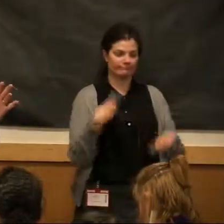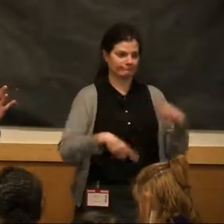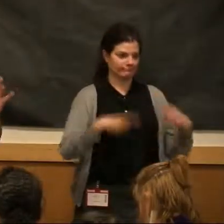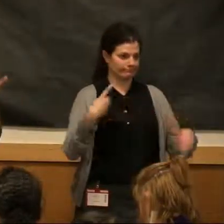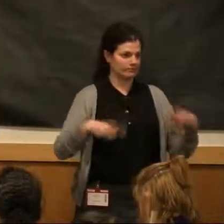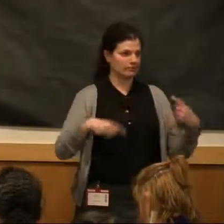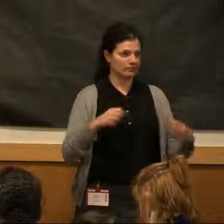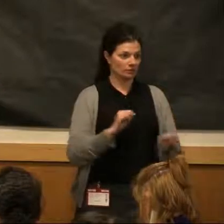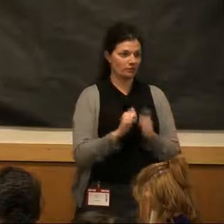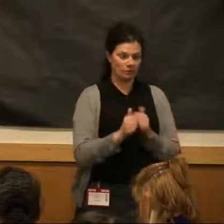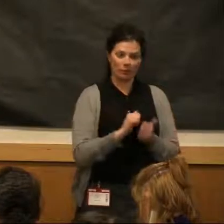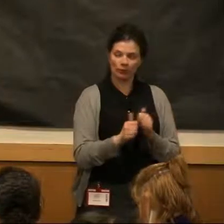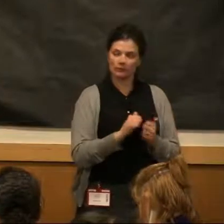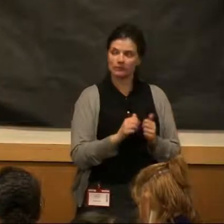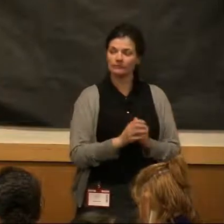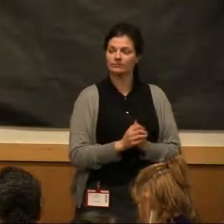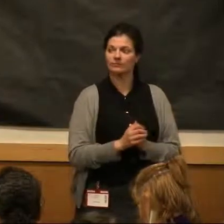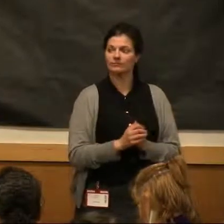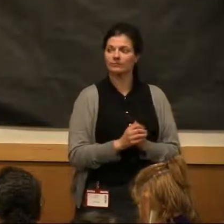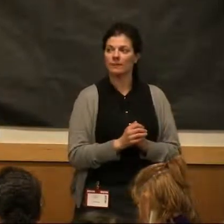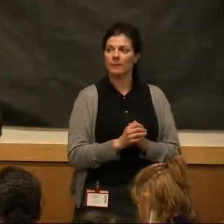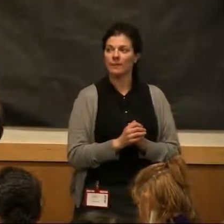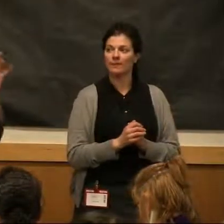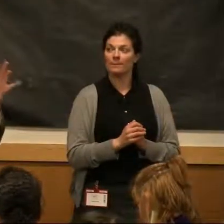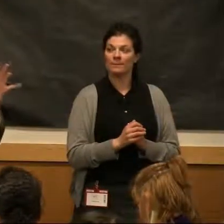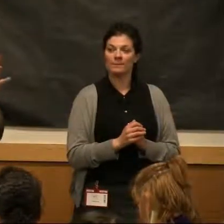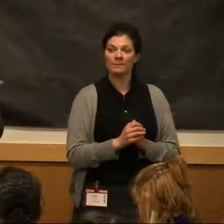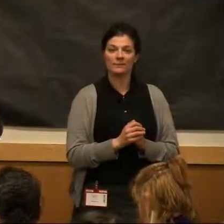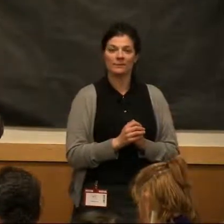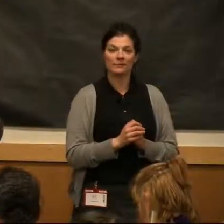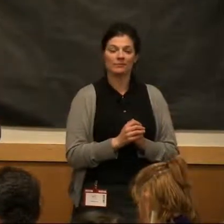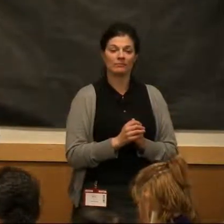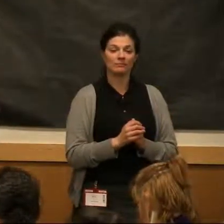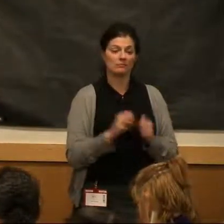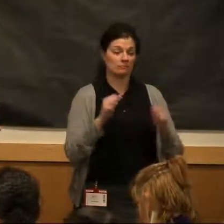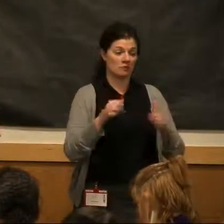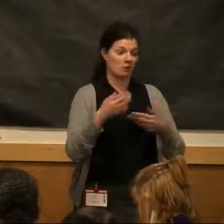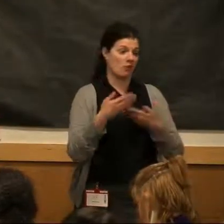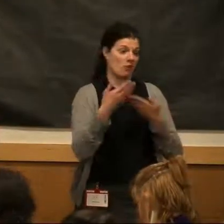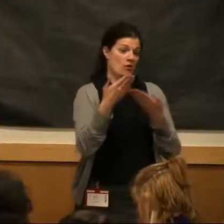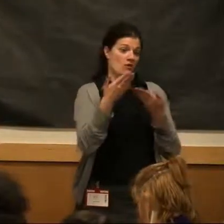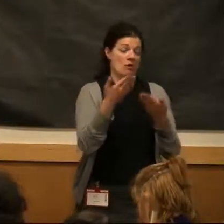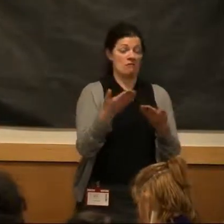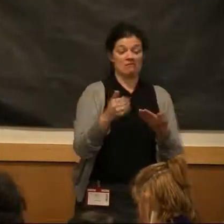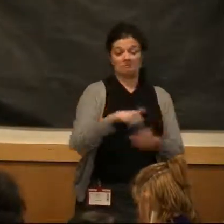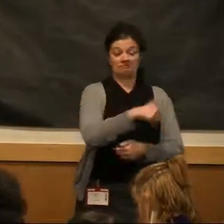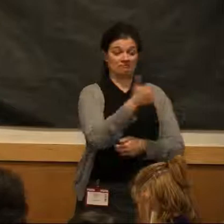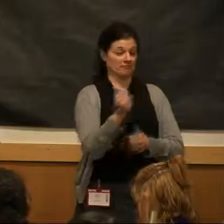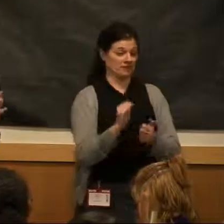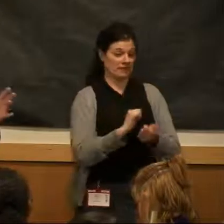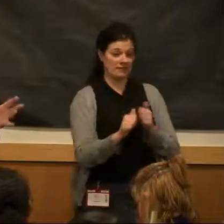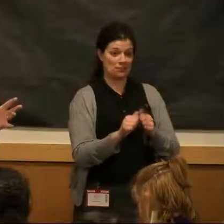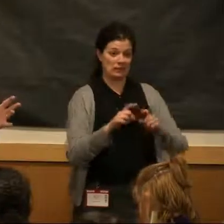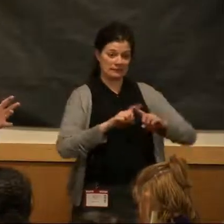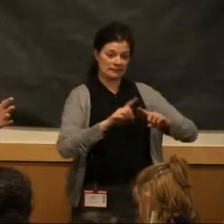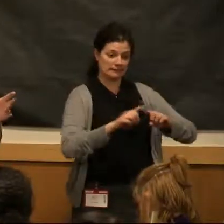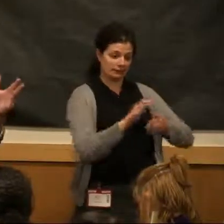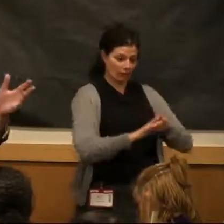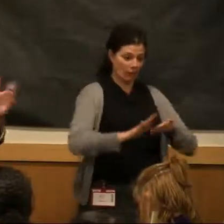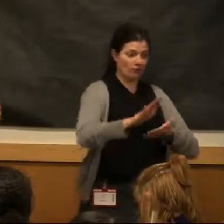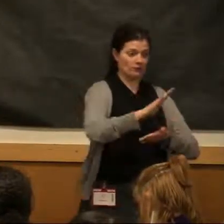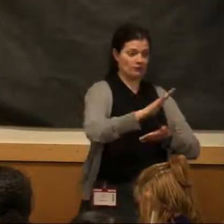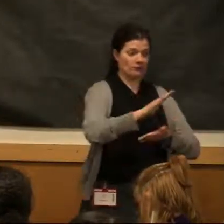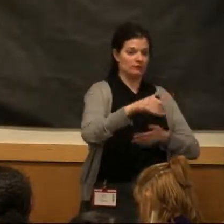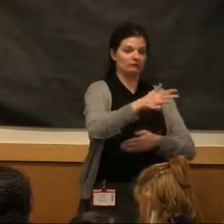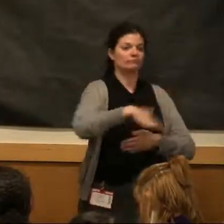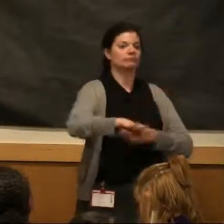different sports, and just about any sport in the sun can be offered at different colleges around the country. So if you're interested in something like